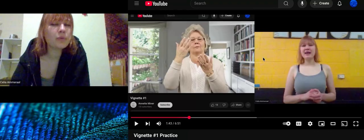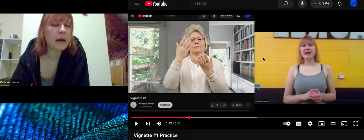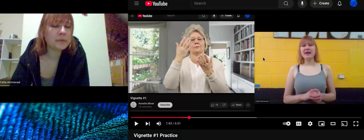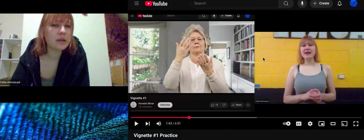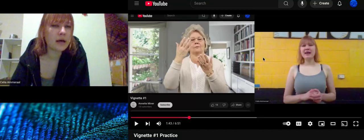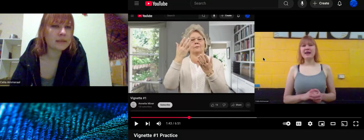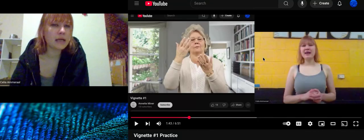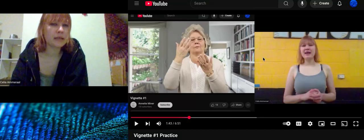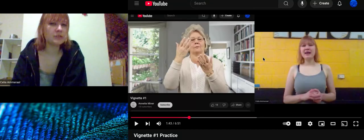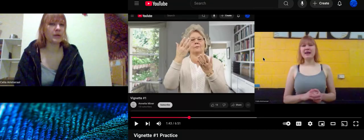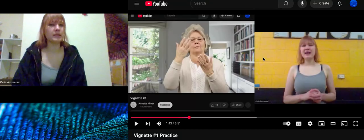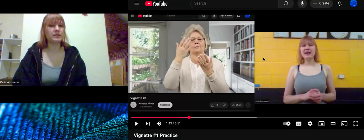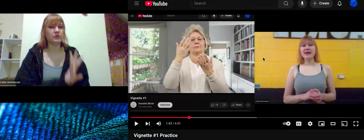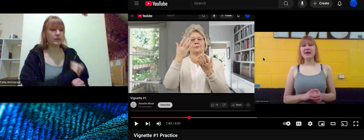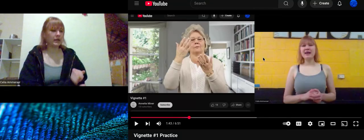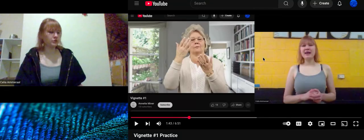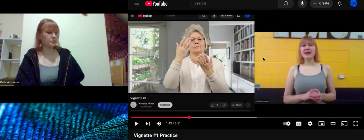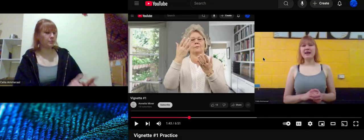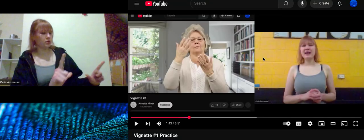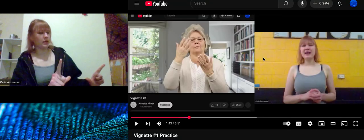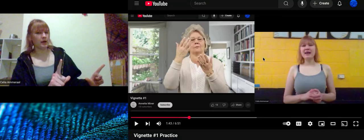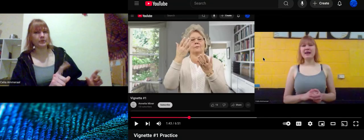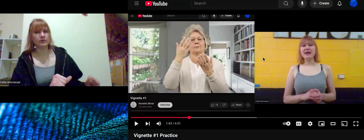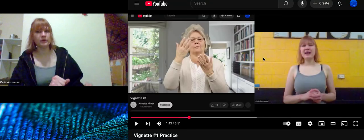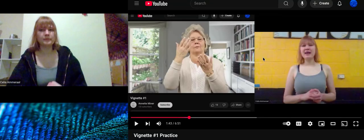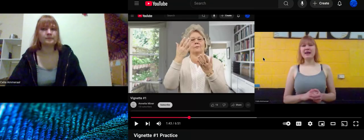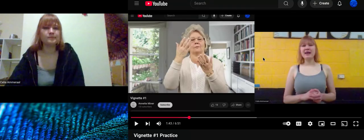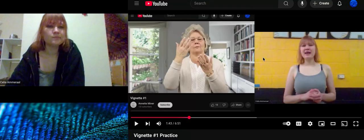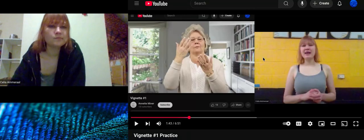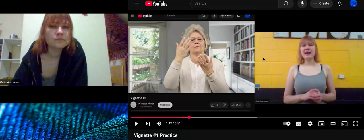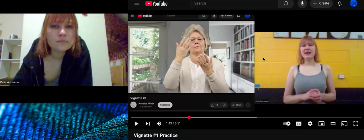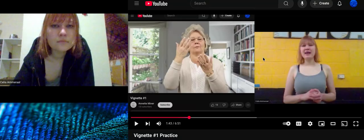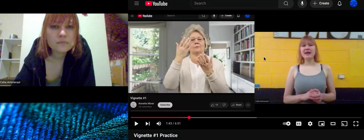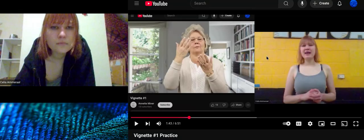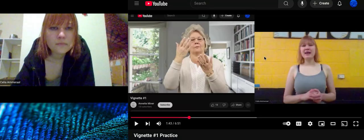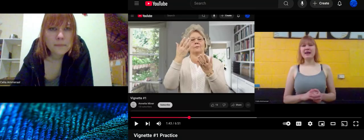definitely dropped a lot of signs, but I did records pull up.